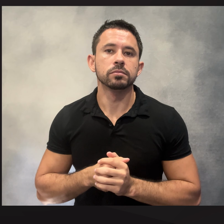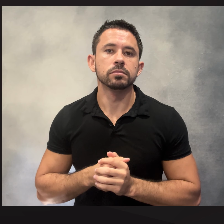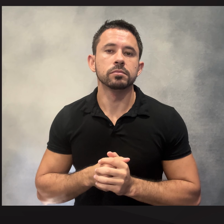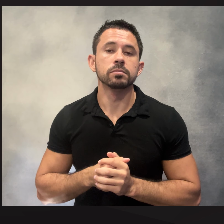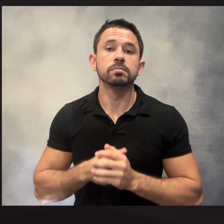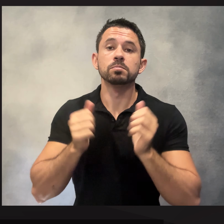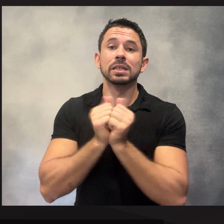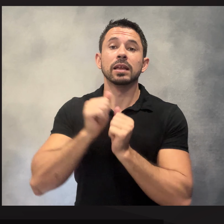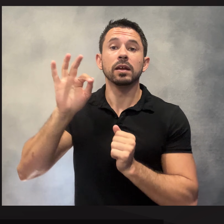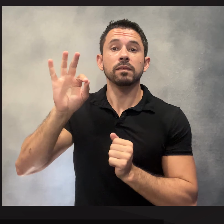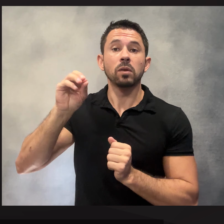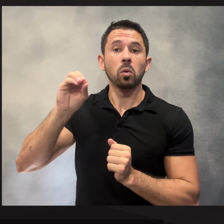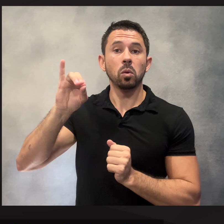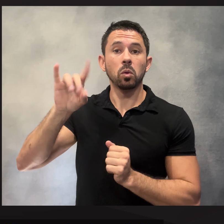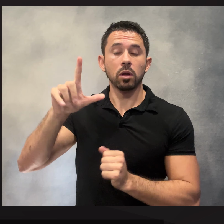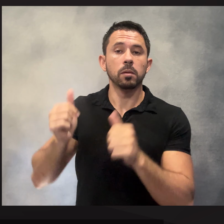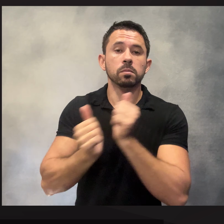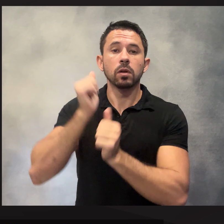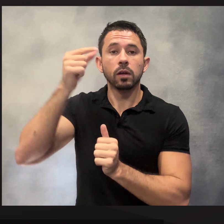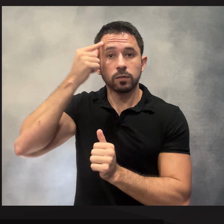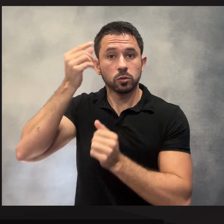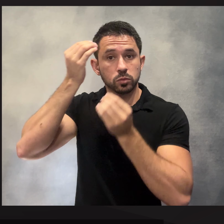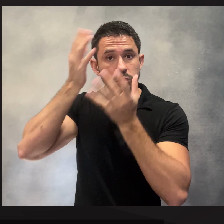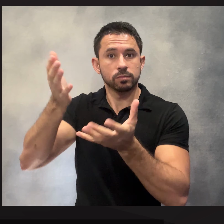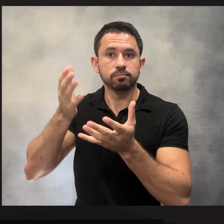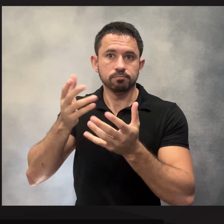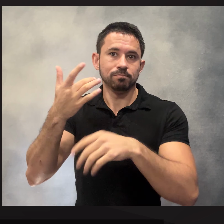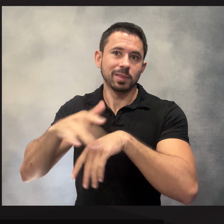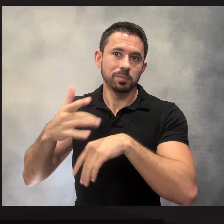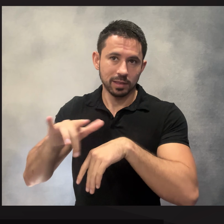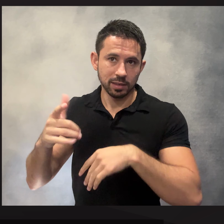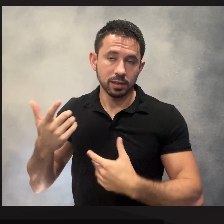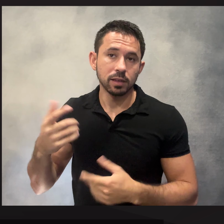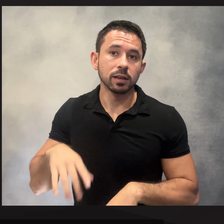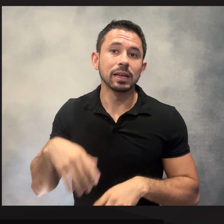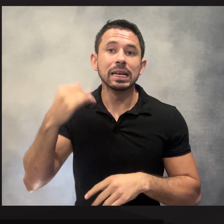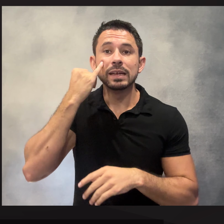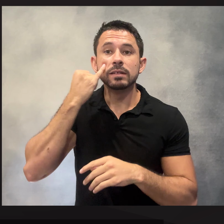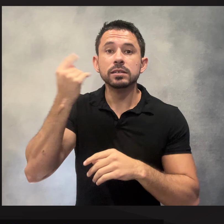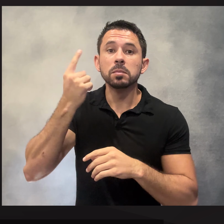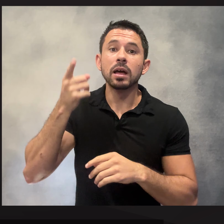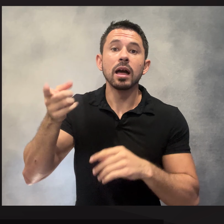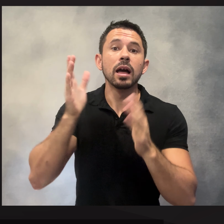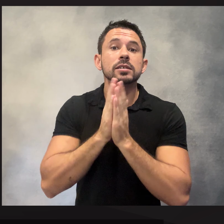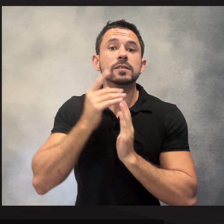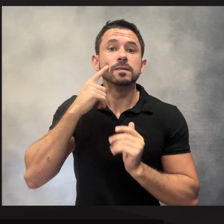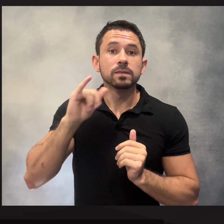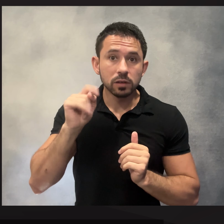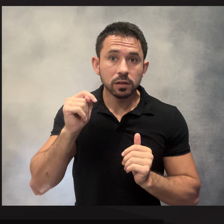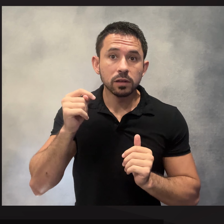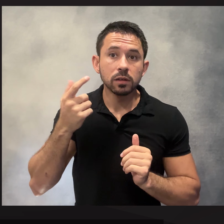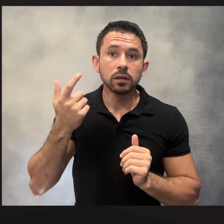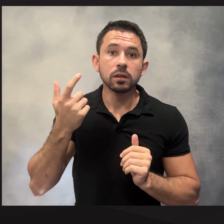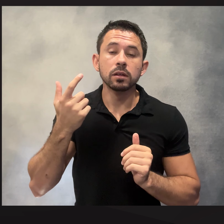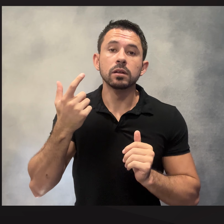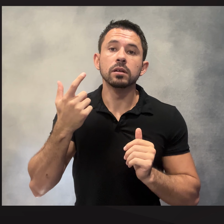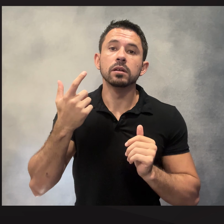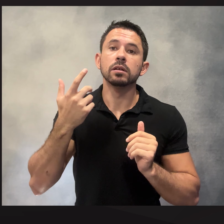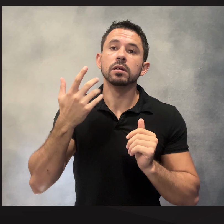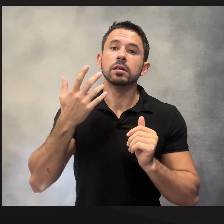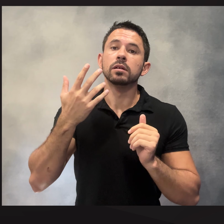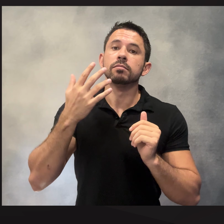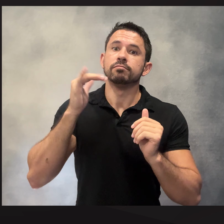With FOIL, most government information is available if someone asks for it. At the time, it was a very